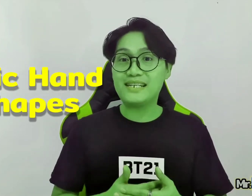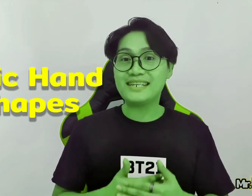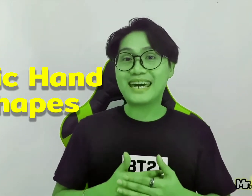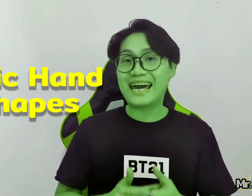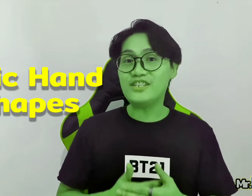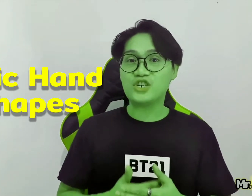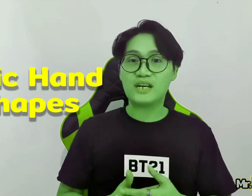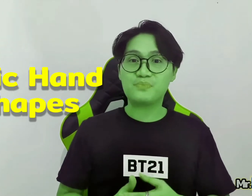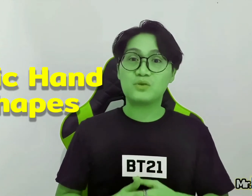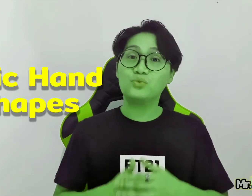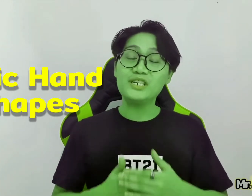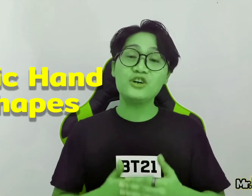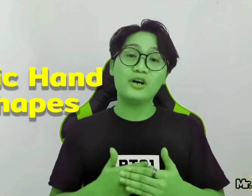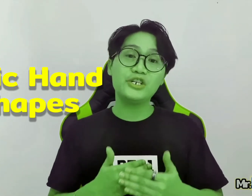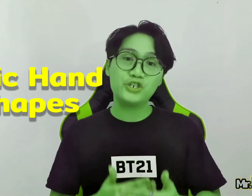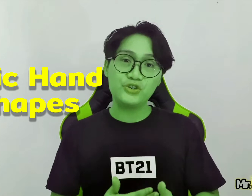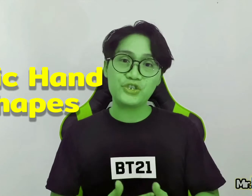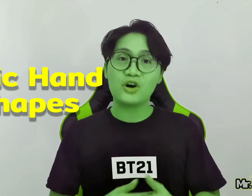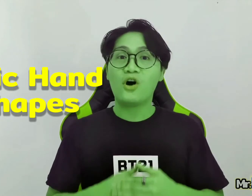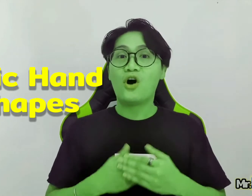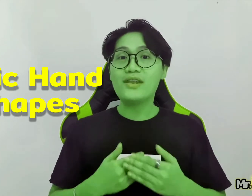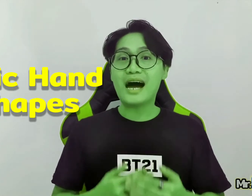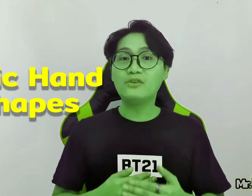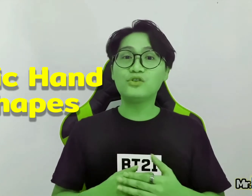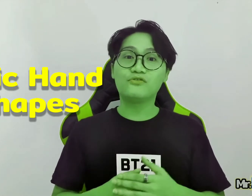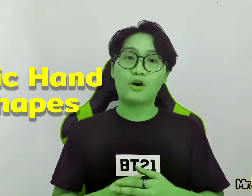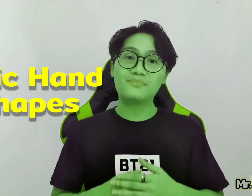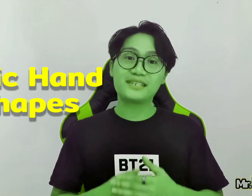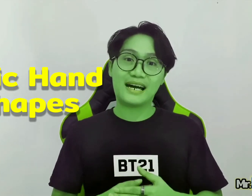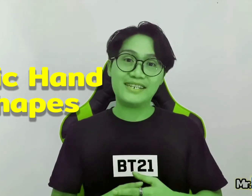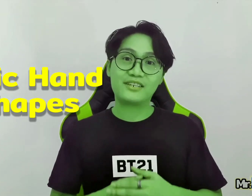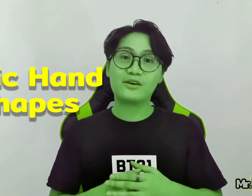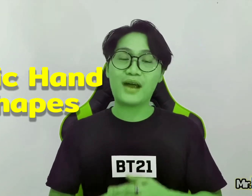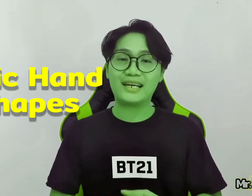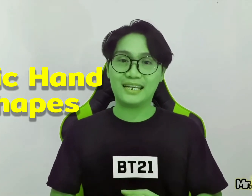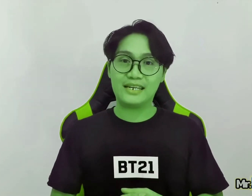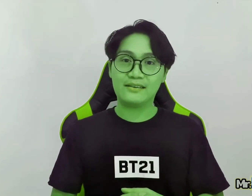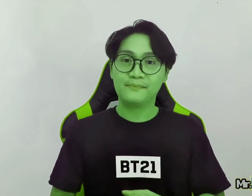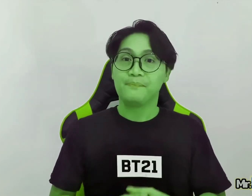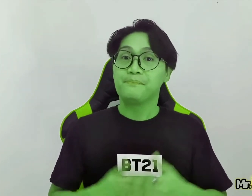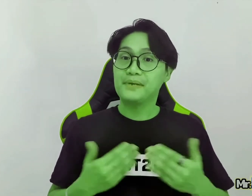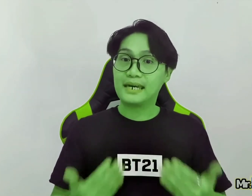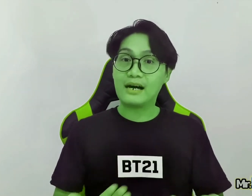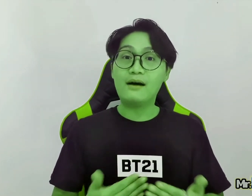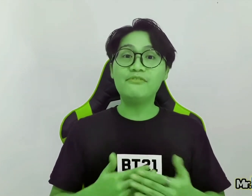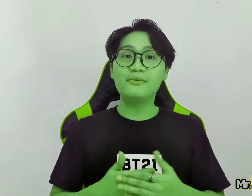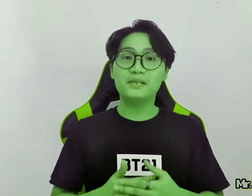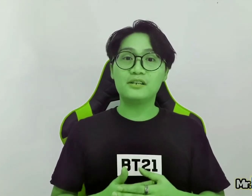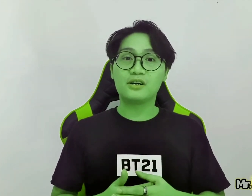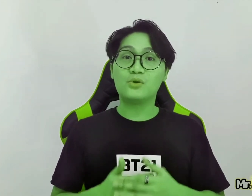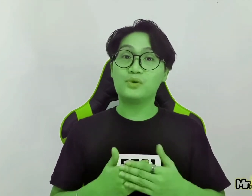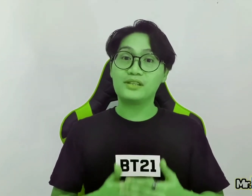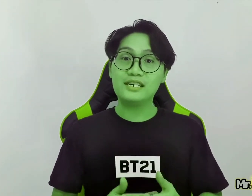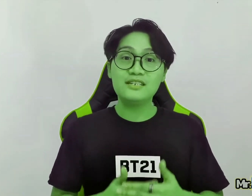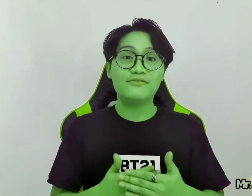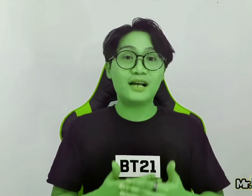basic handshapes which are used on how to form signs correctly. Become familiar with these